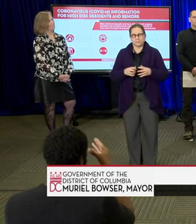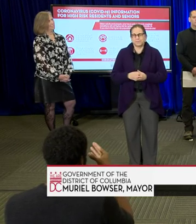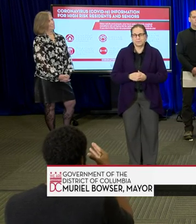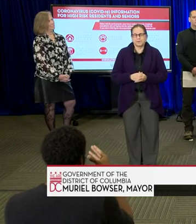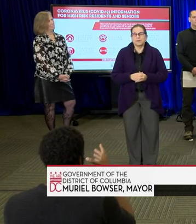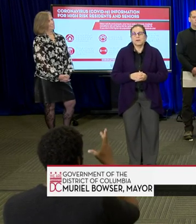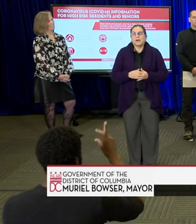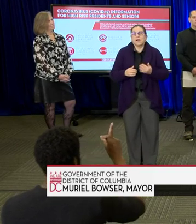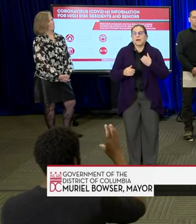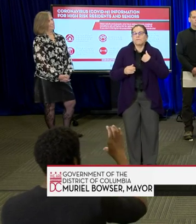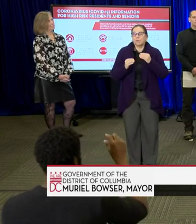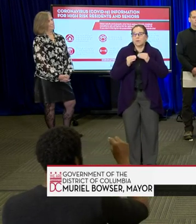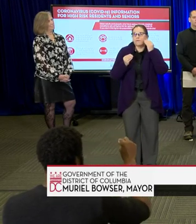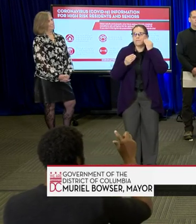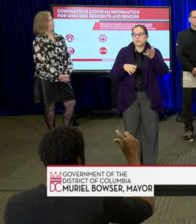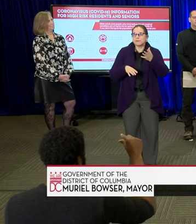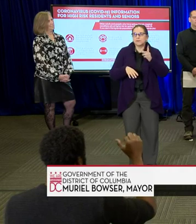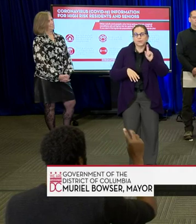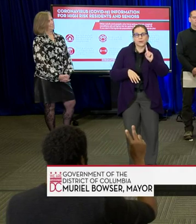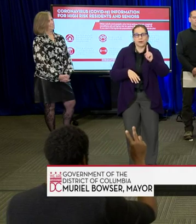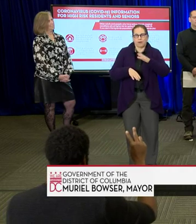coronavirus.dc.gov or